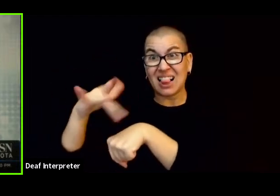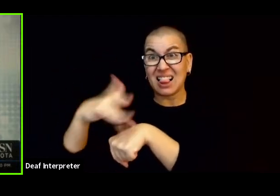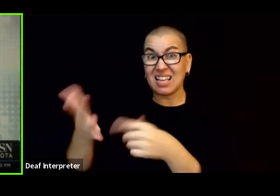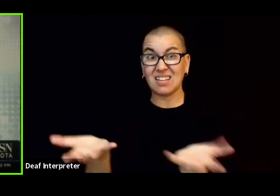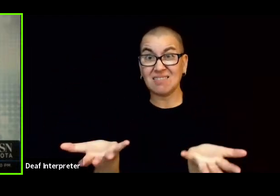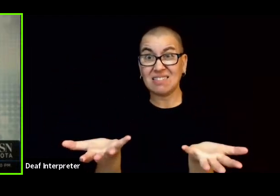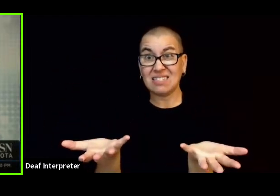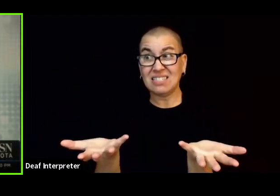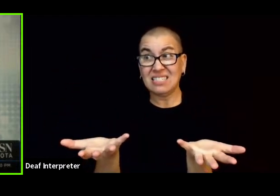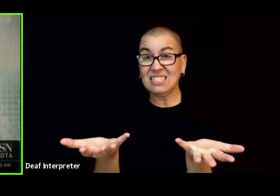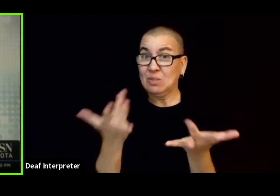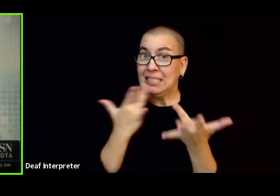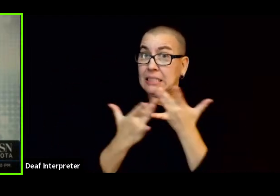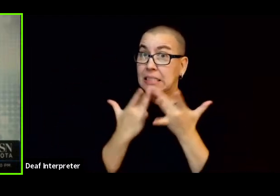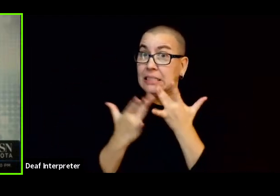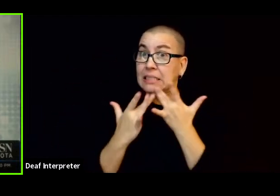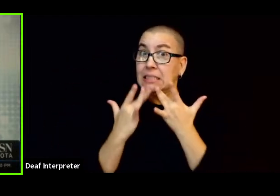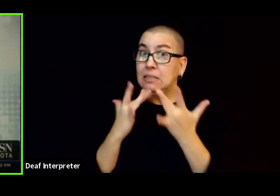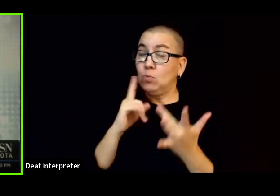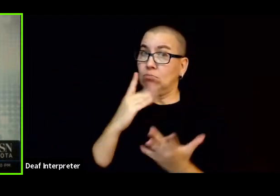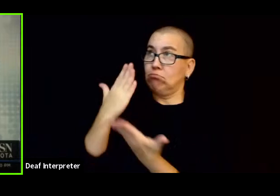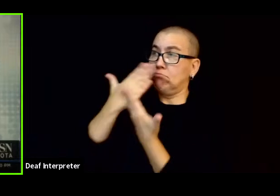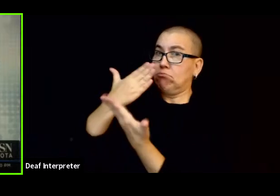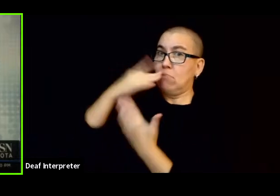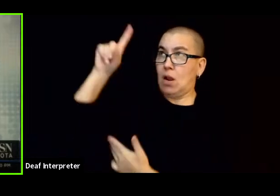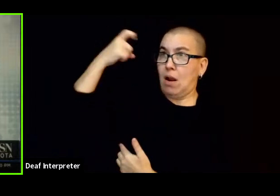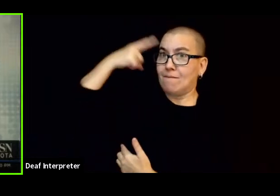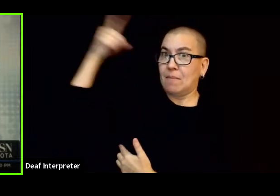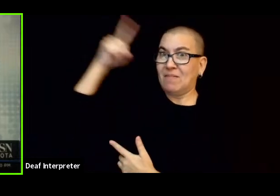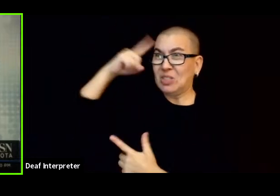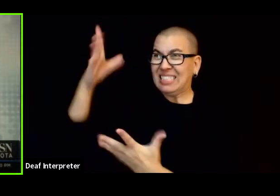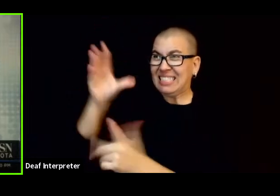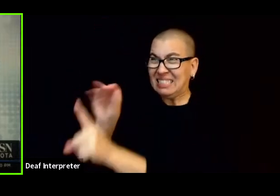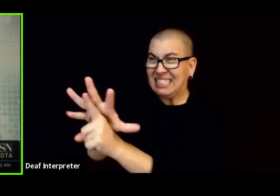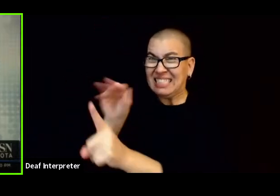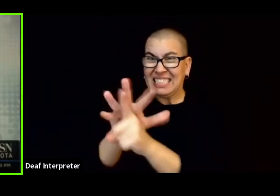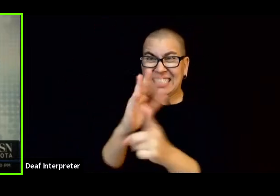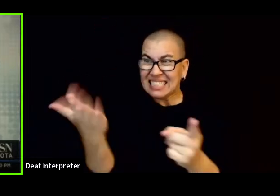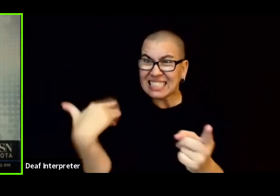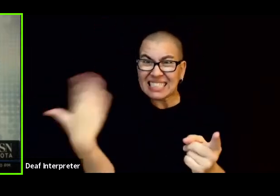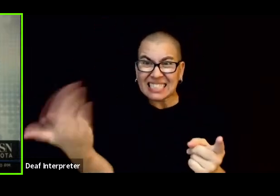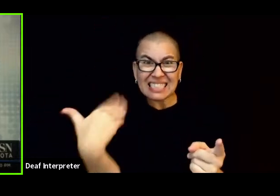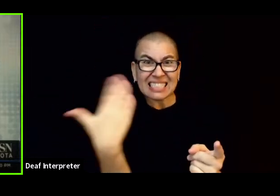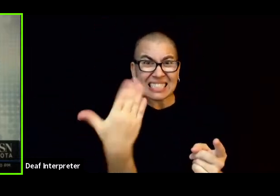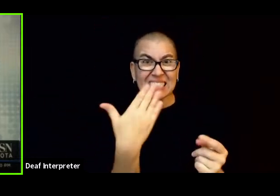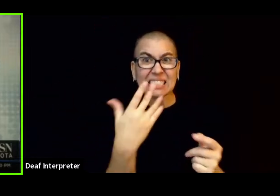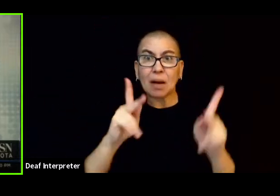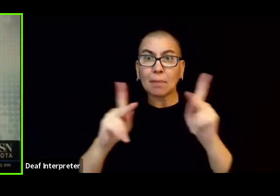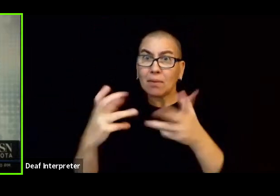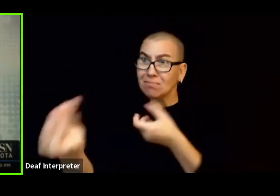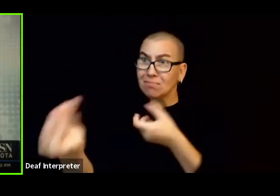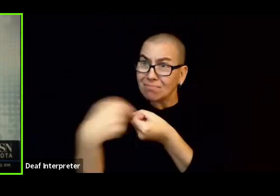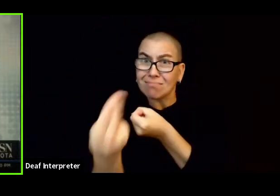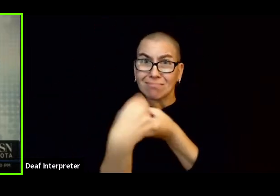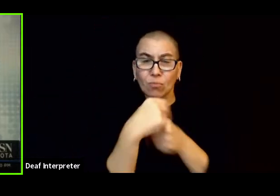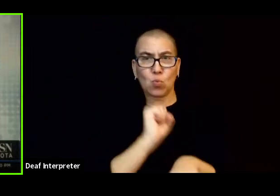help educate people on this great career area in healthcare. During this time, I would encourage anyone looking at making